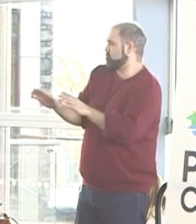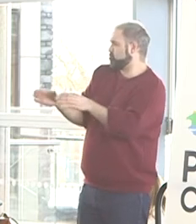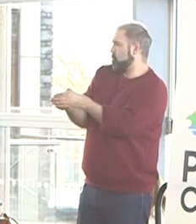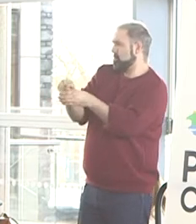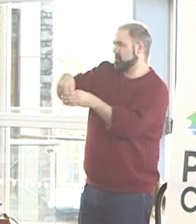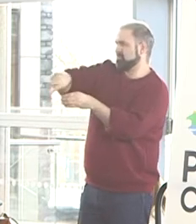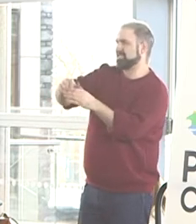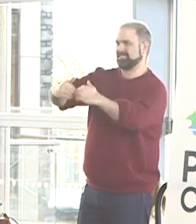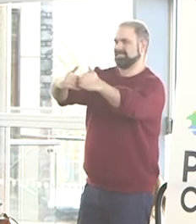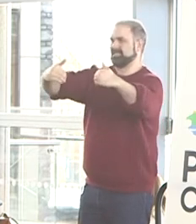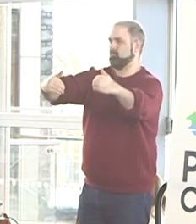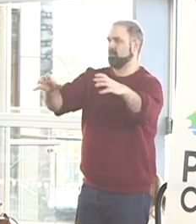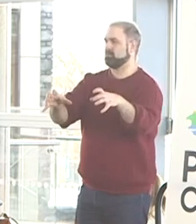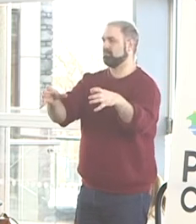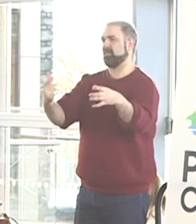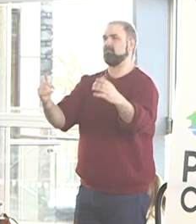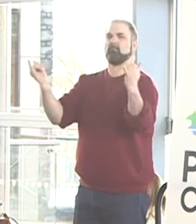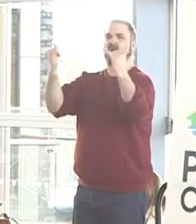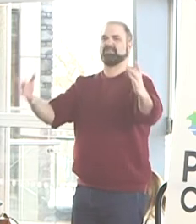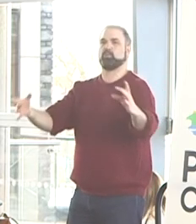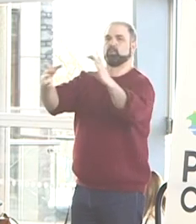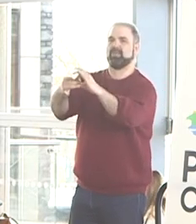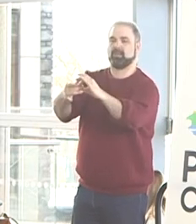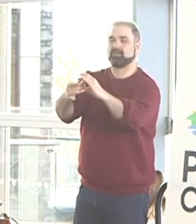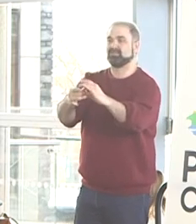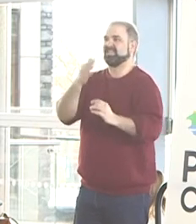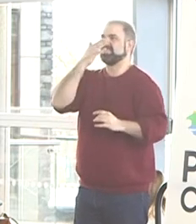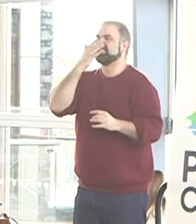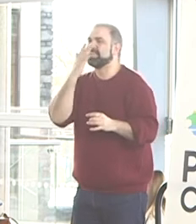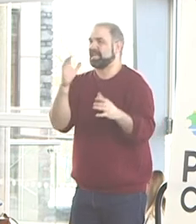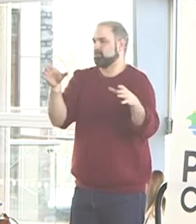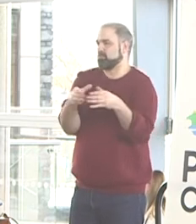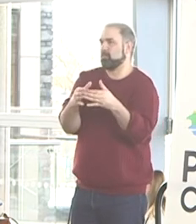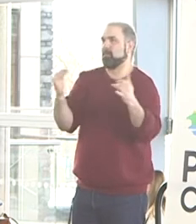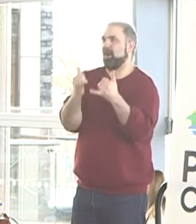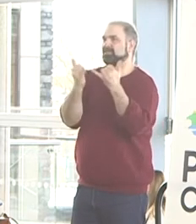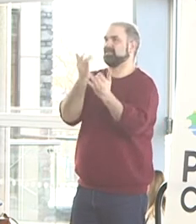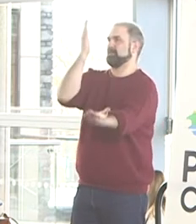The young lesbian group met separately and came together for parties. Teenage group parties were a thing.